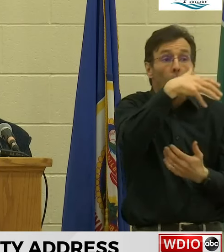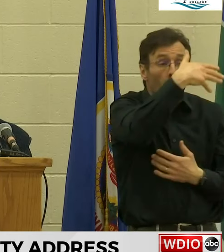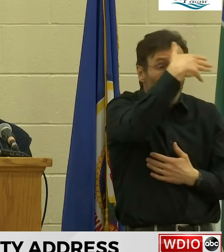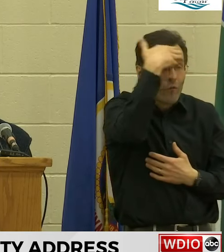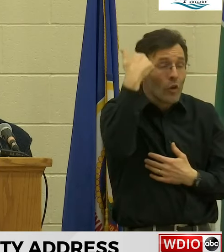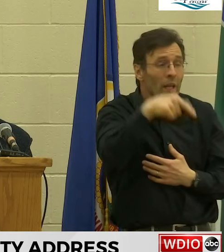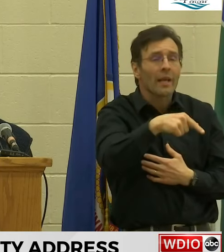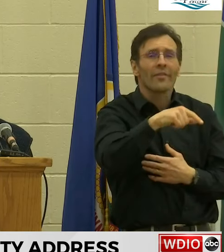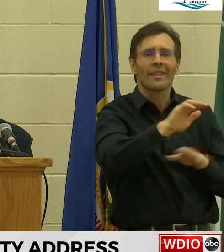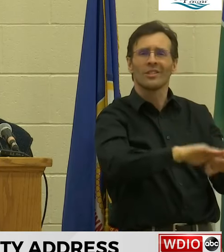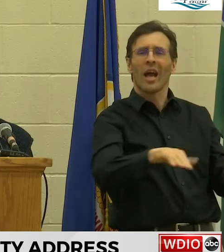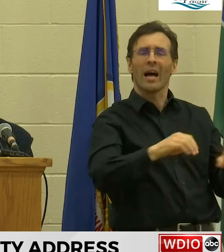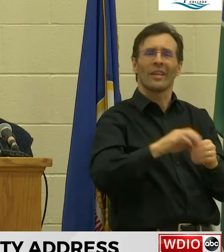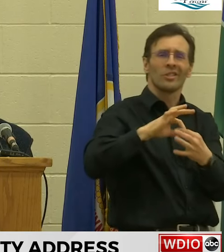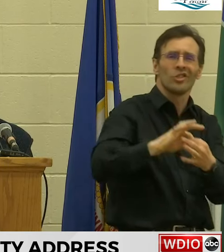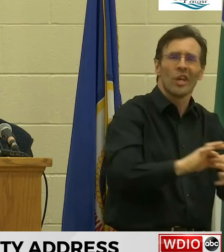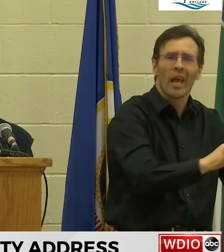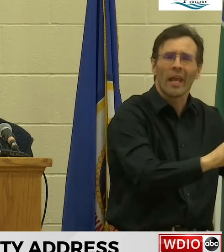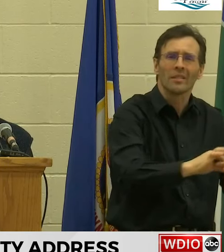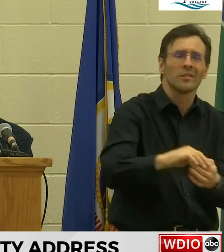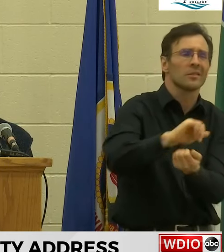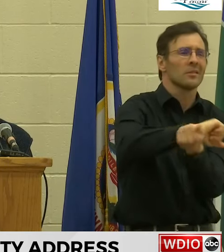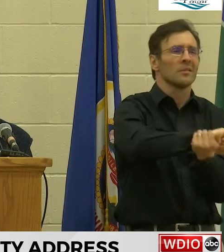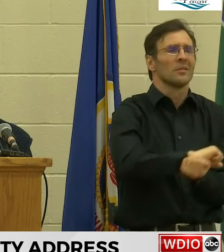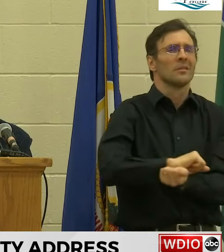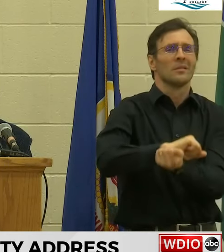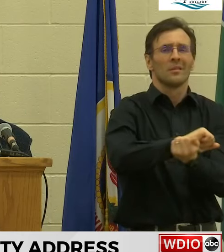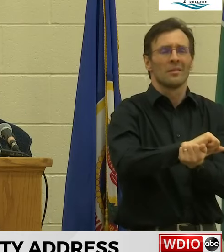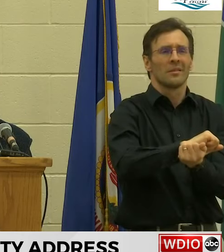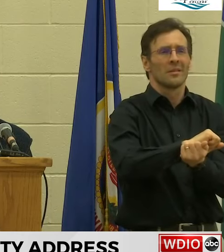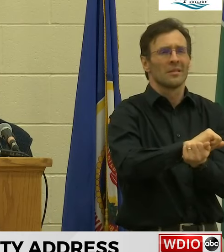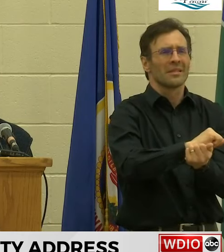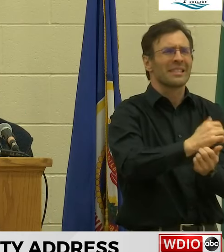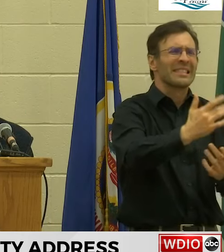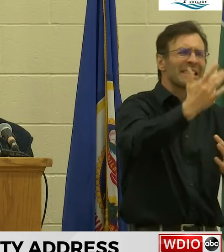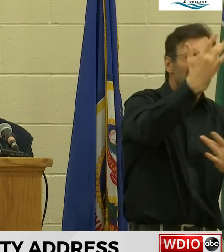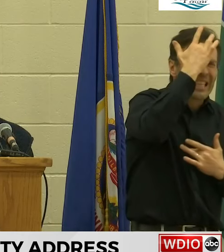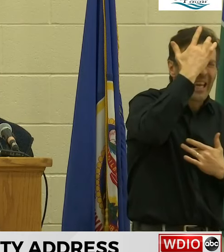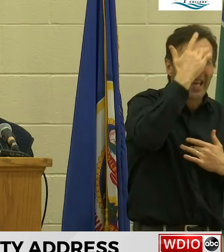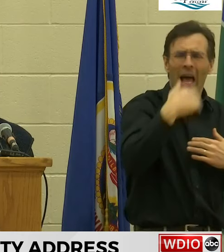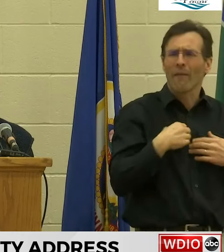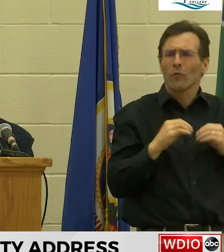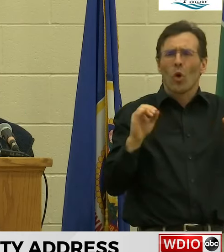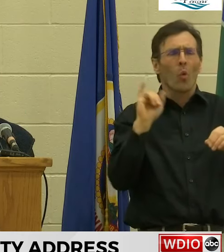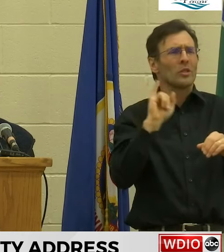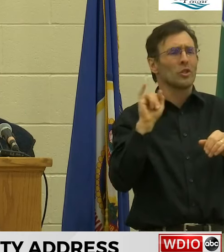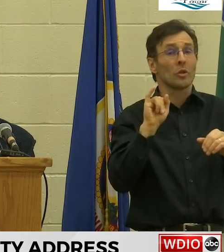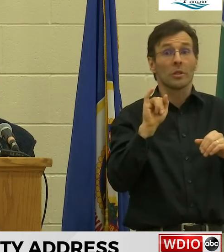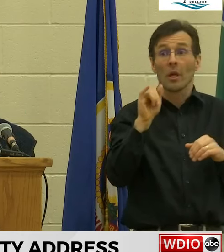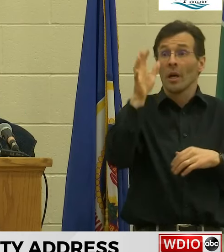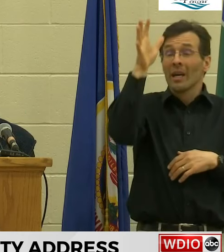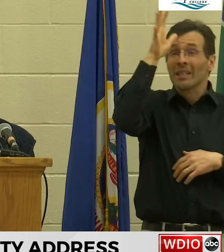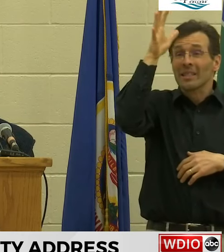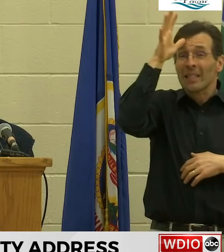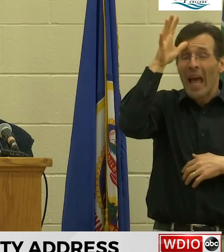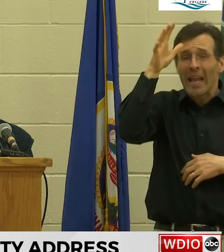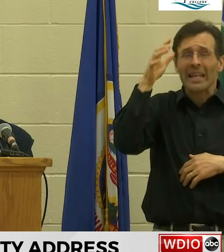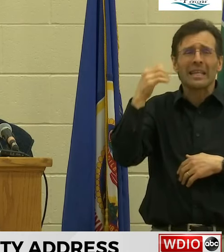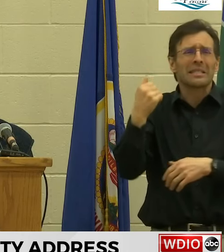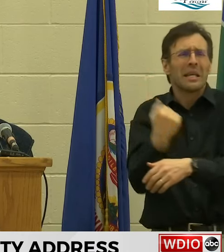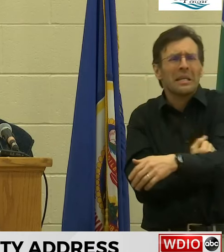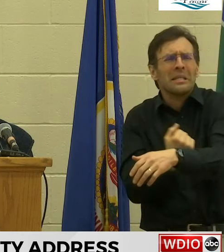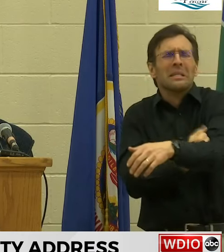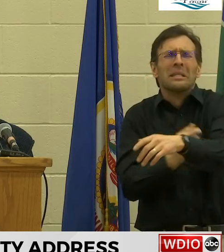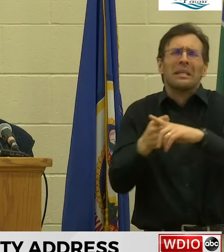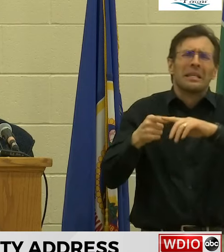in chains, sick and uninsured, whose daddy is starving on needles